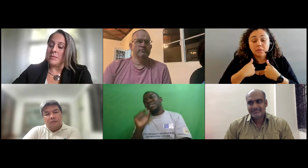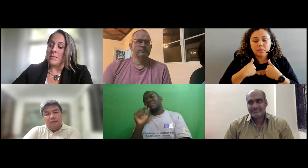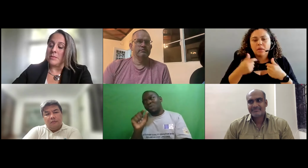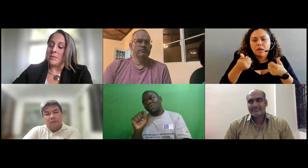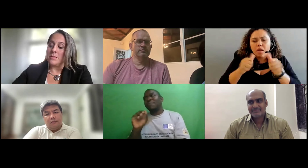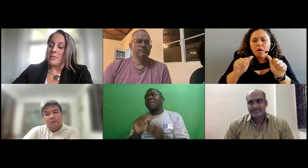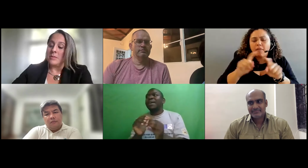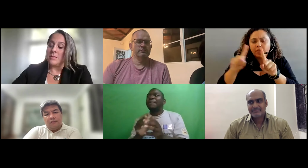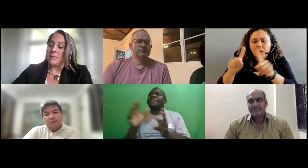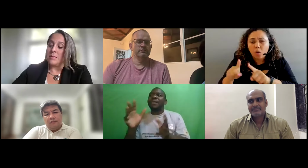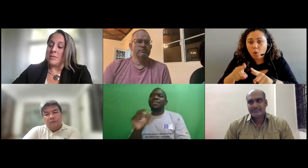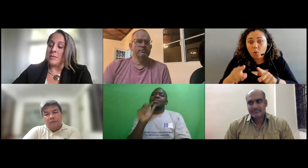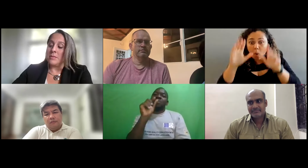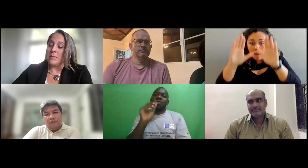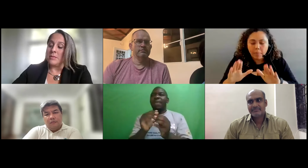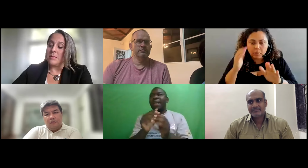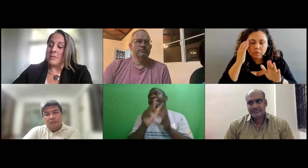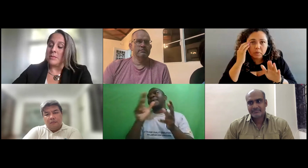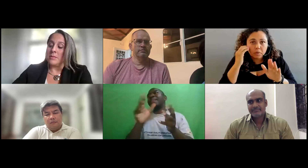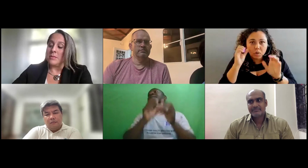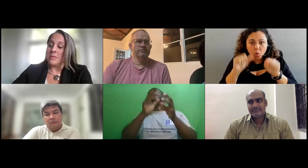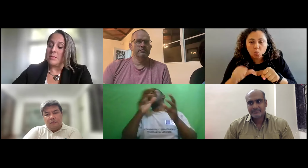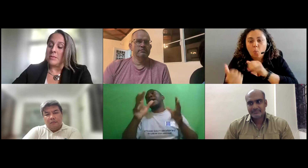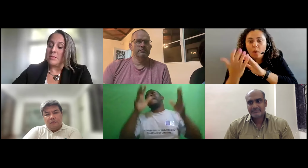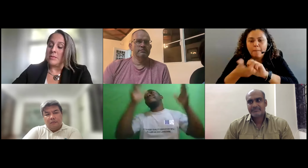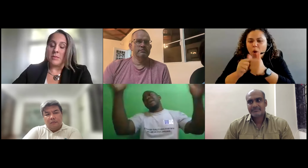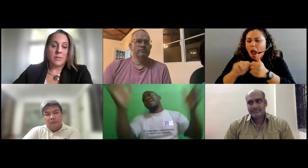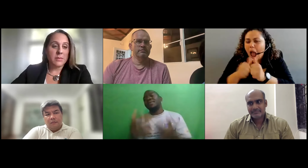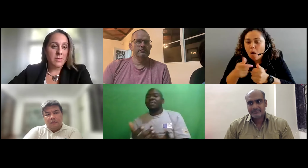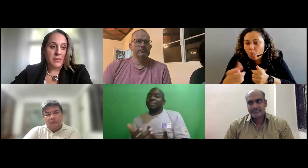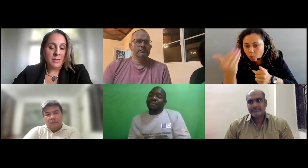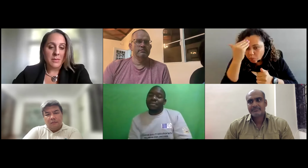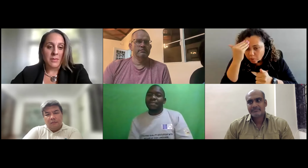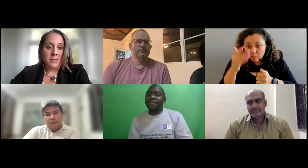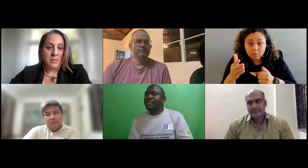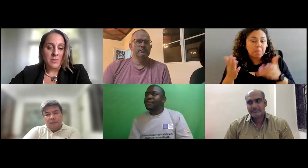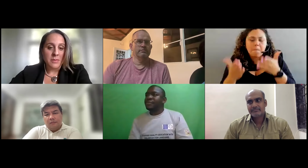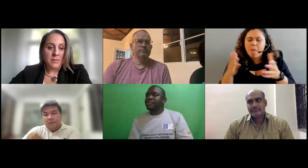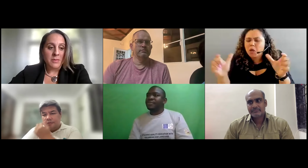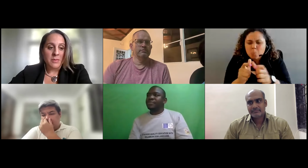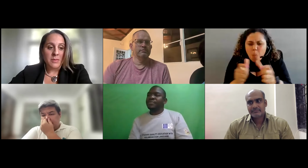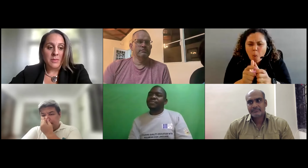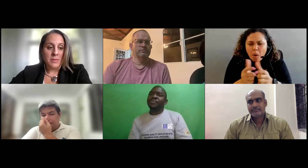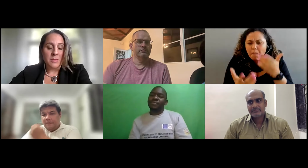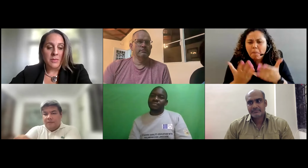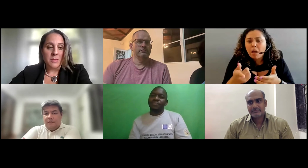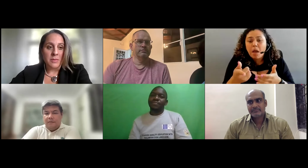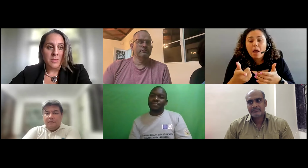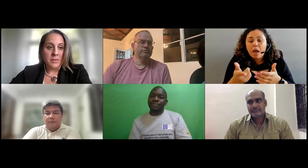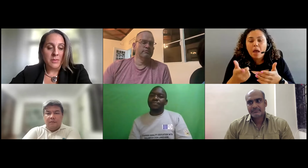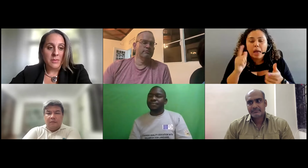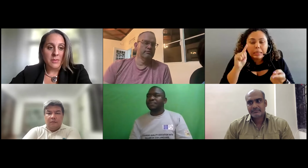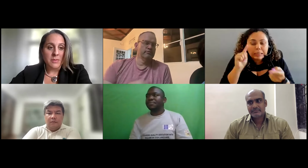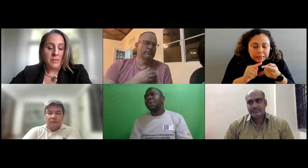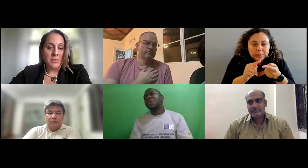different means and ways on how we could be addressing these problems. No matter how small or how little